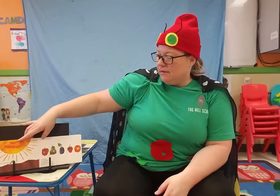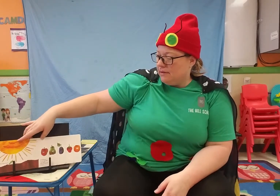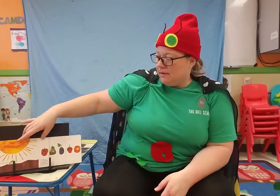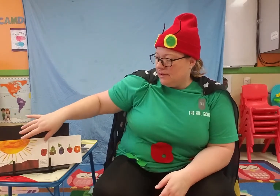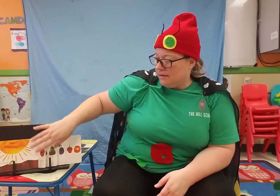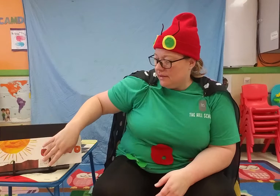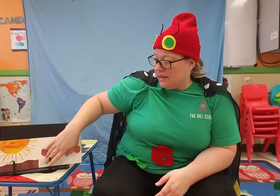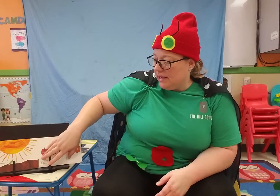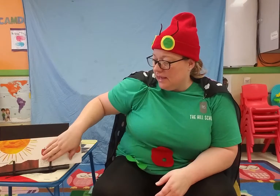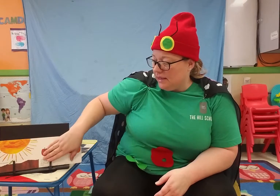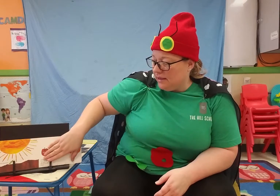He